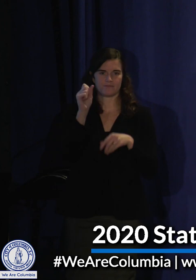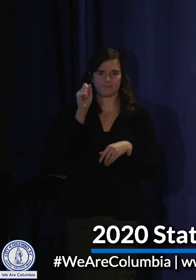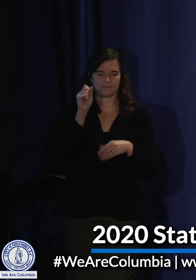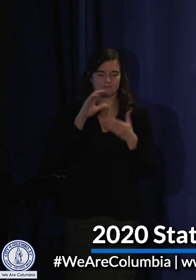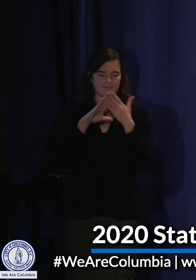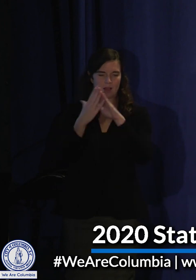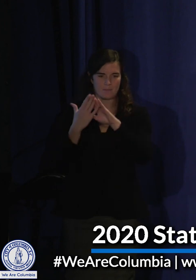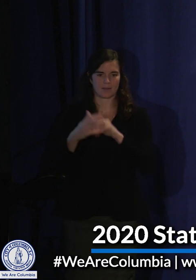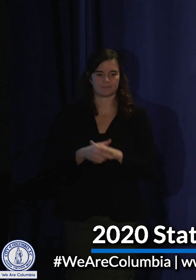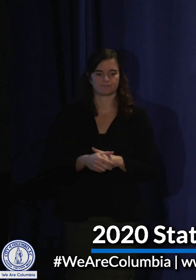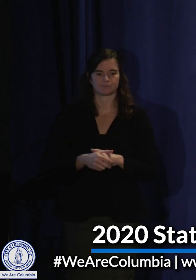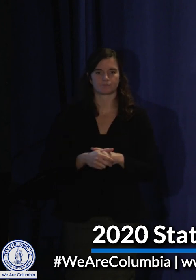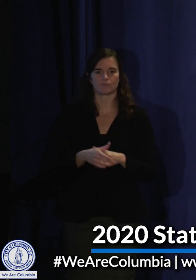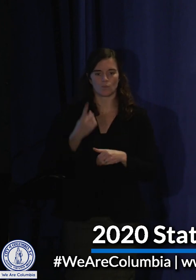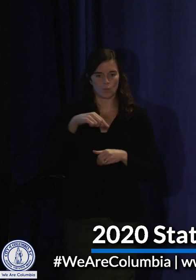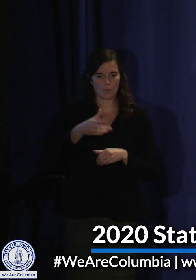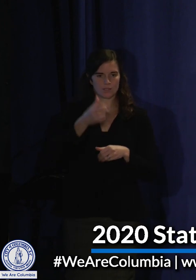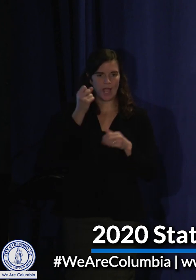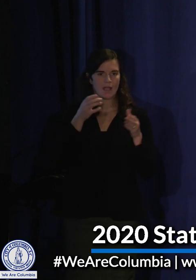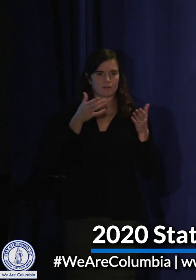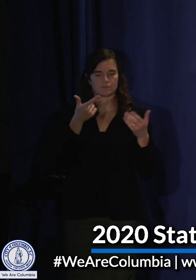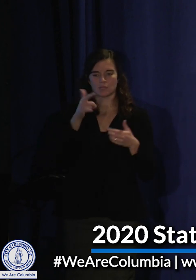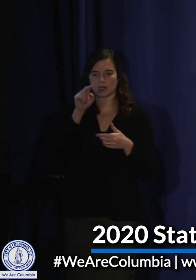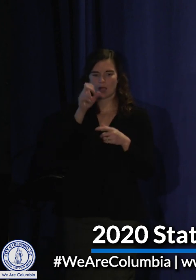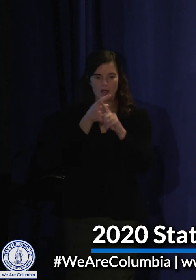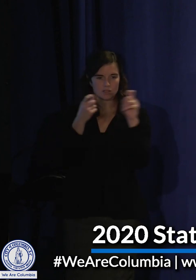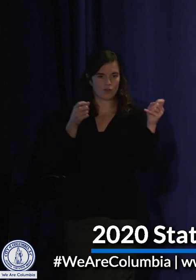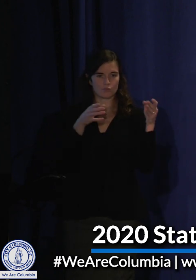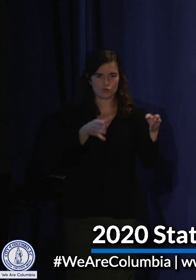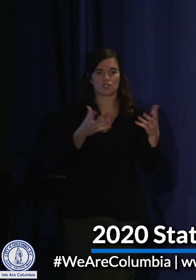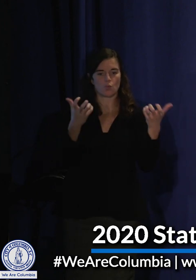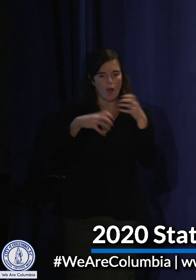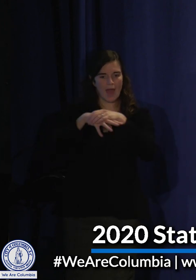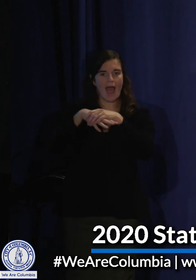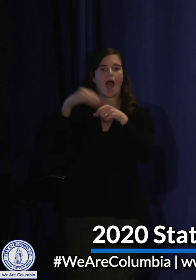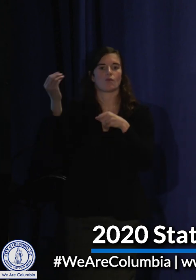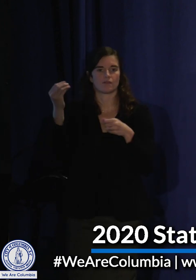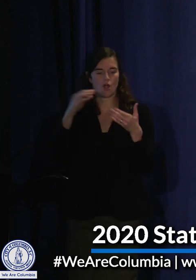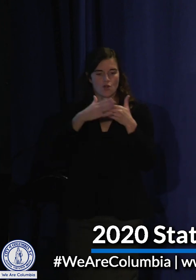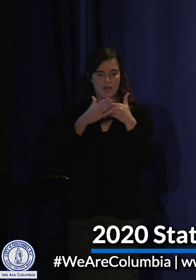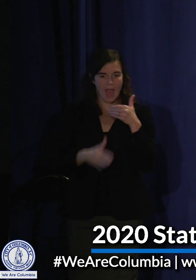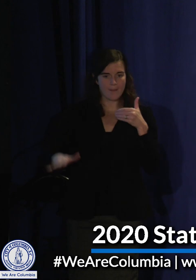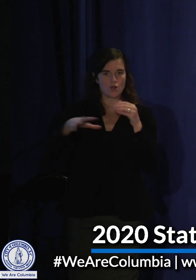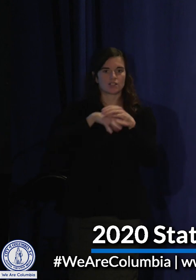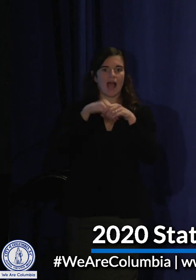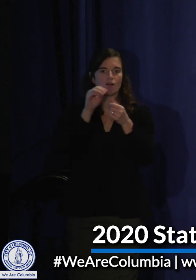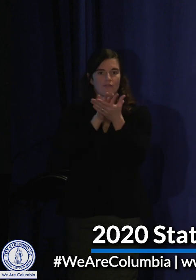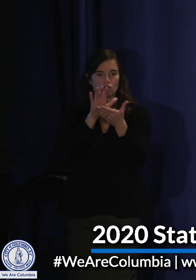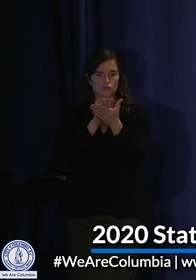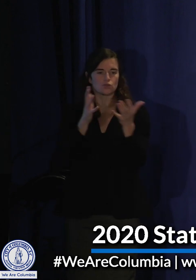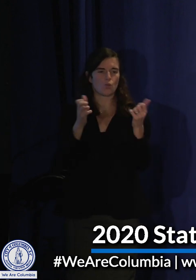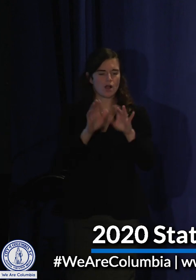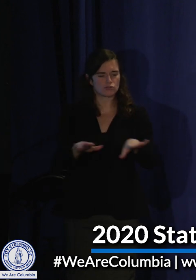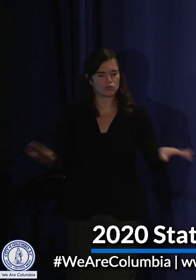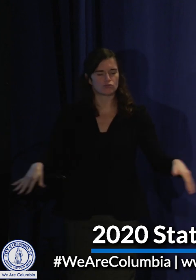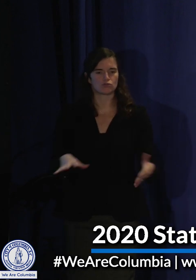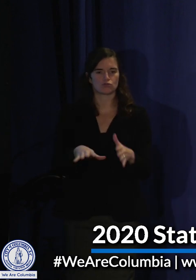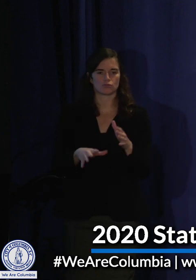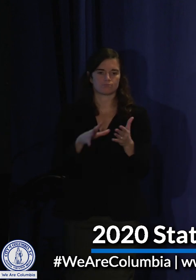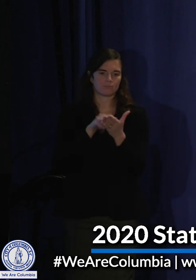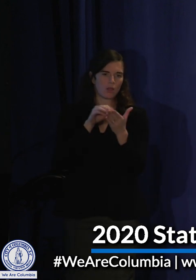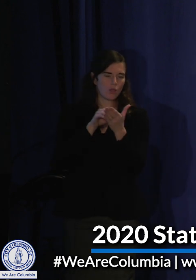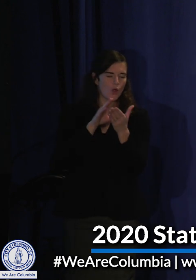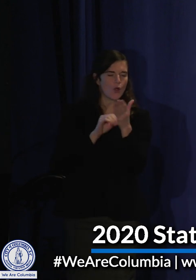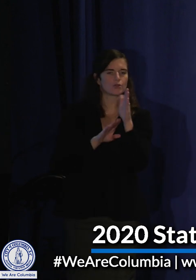We will take guns off of our streets, out of our neighborhoods, out of our schools, so our children can learn and grow from their peers, free